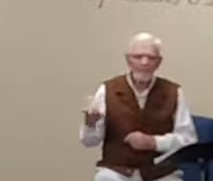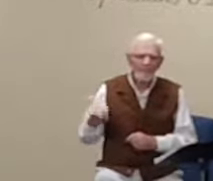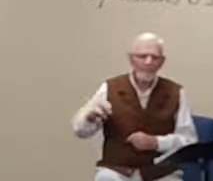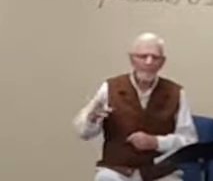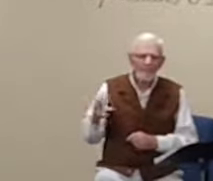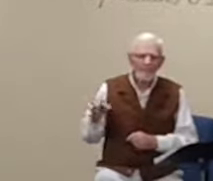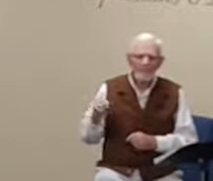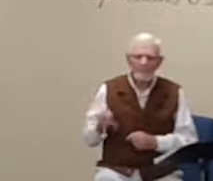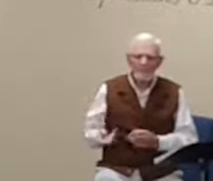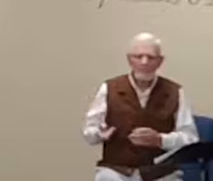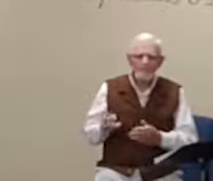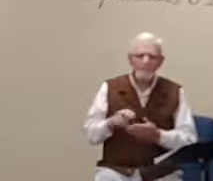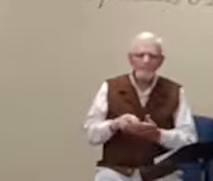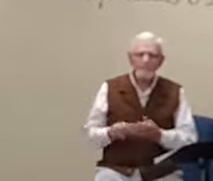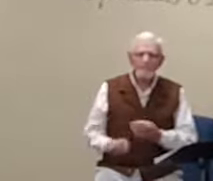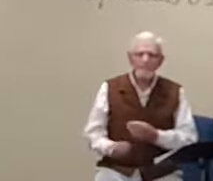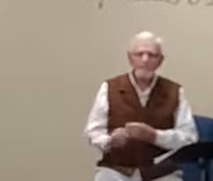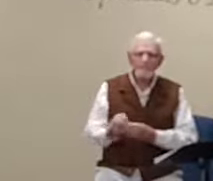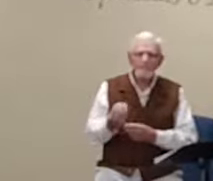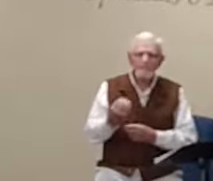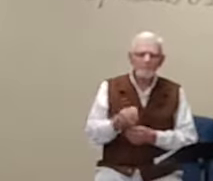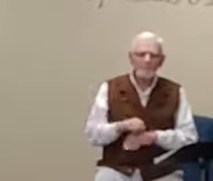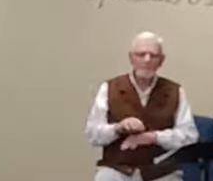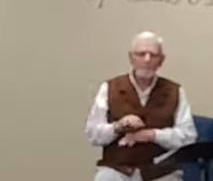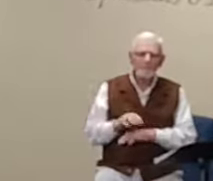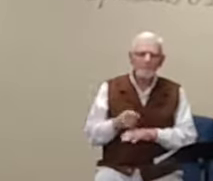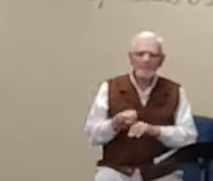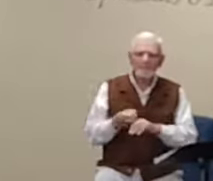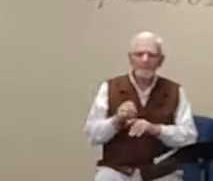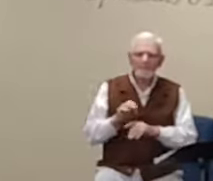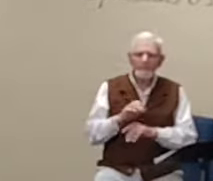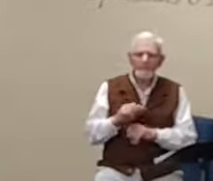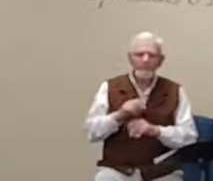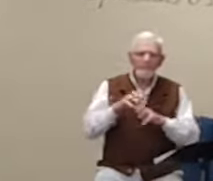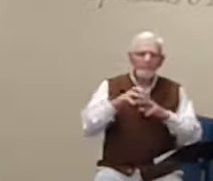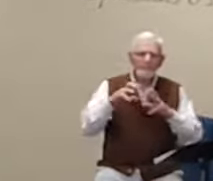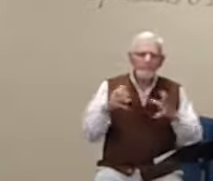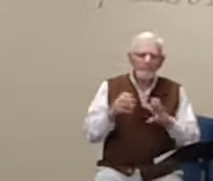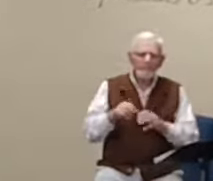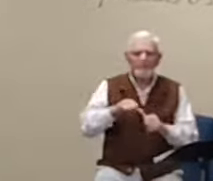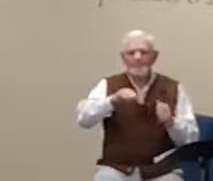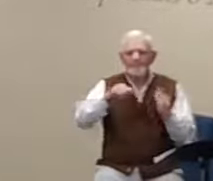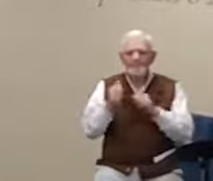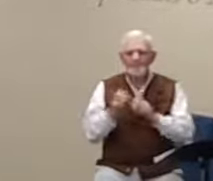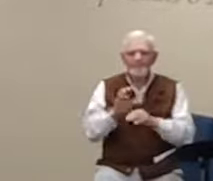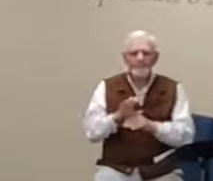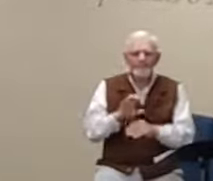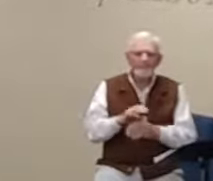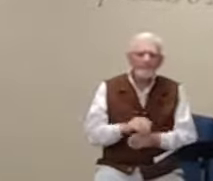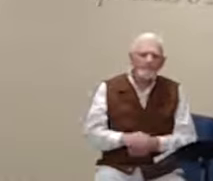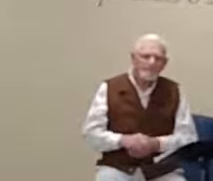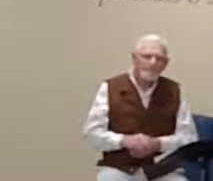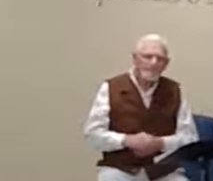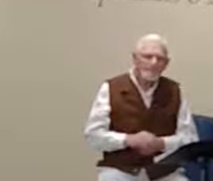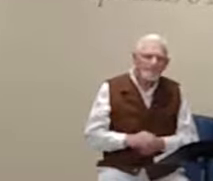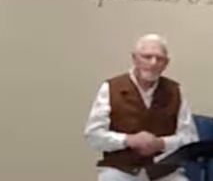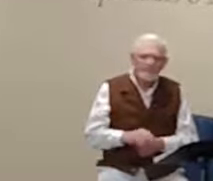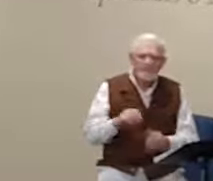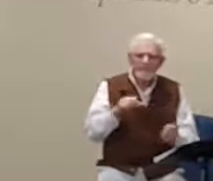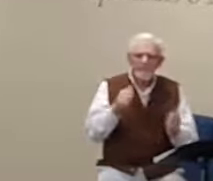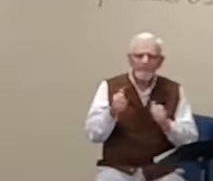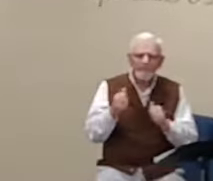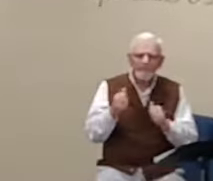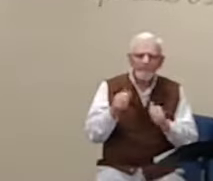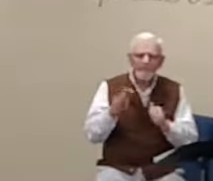in and it was under the influence of a large Baptist church. It was a BBF church. It was called a Baptist